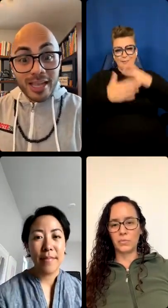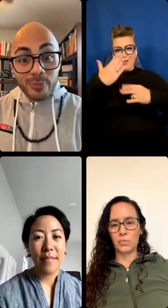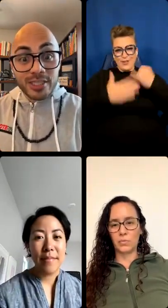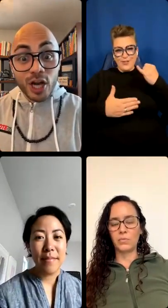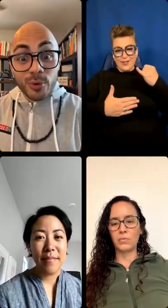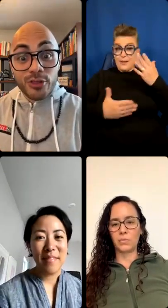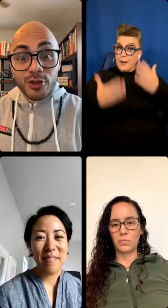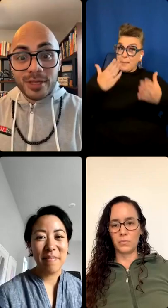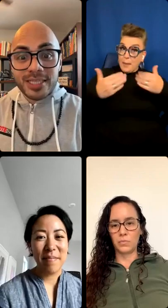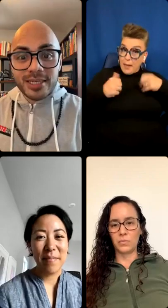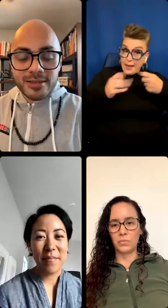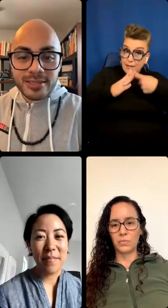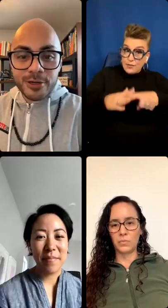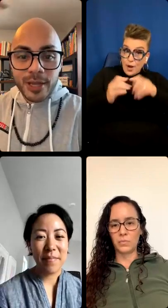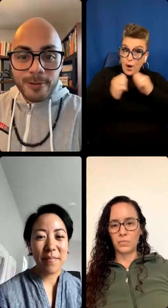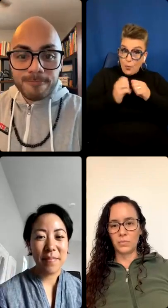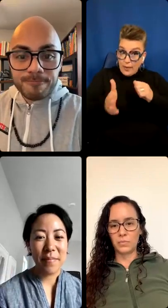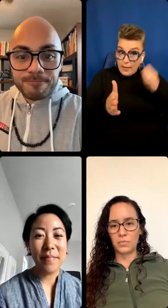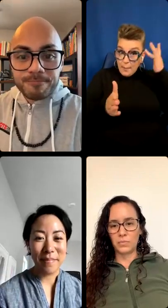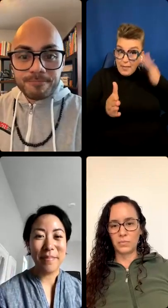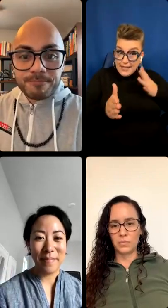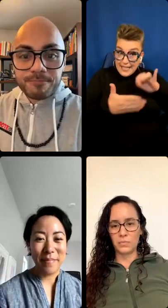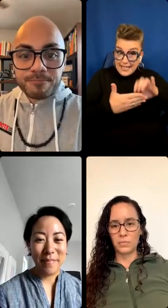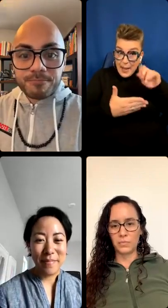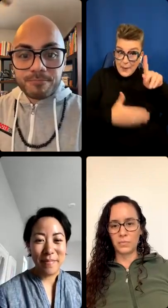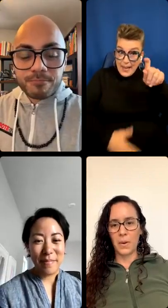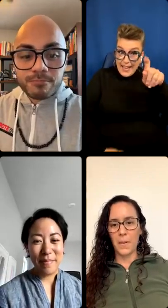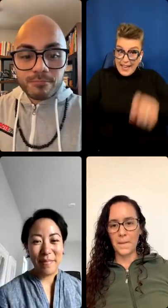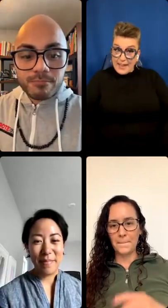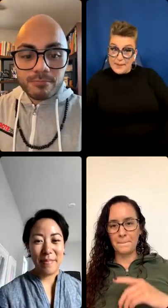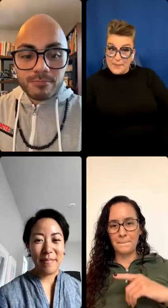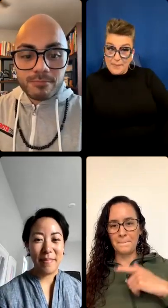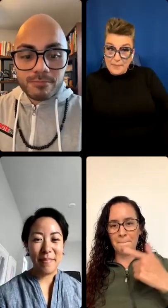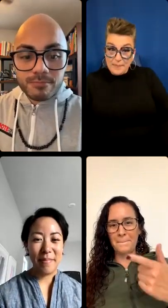Maybe can we start with you, Melissa? Is that okay?